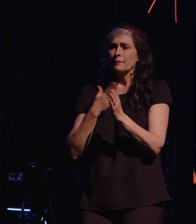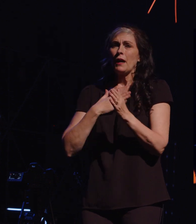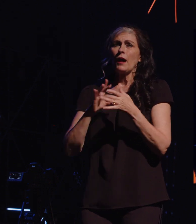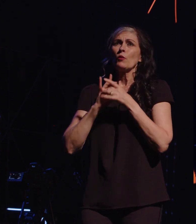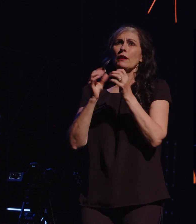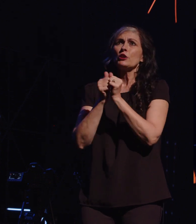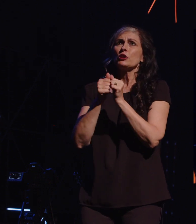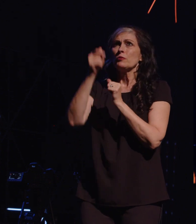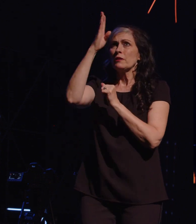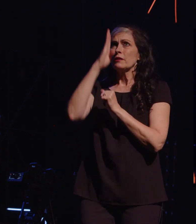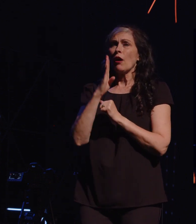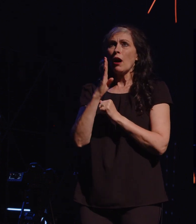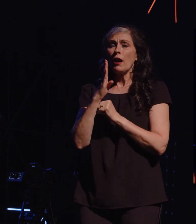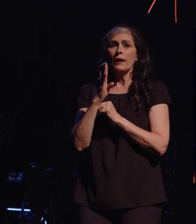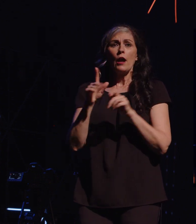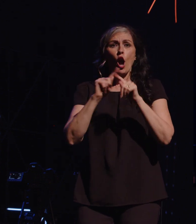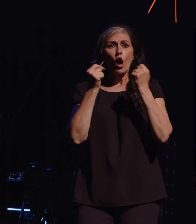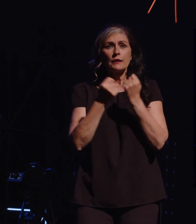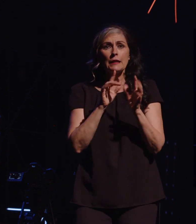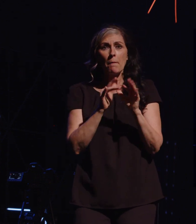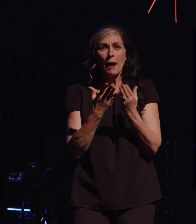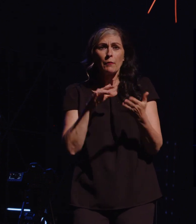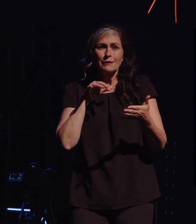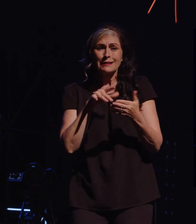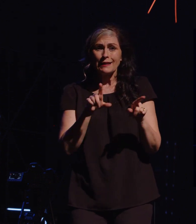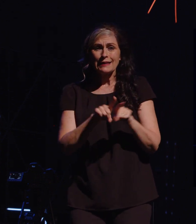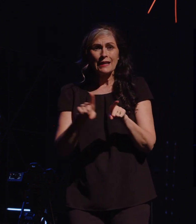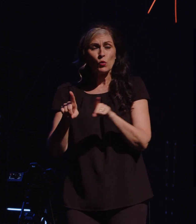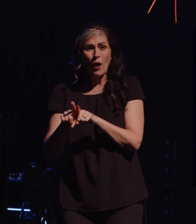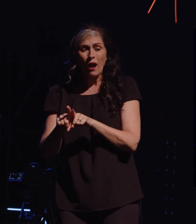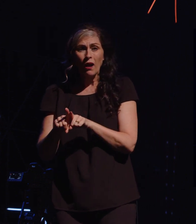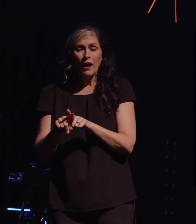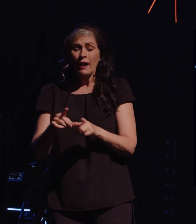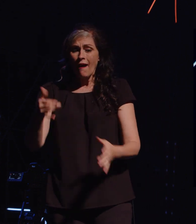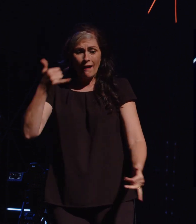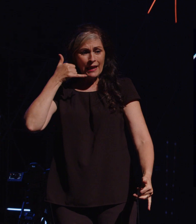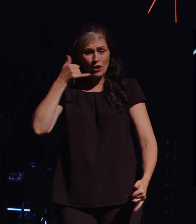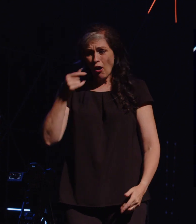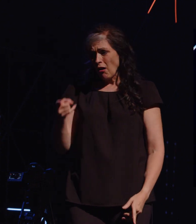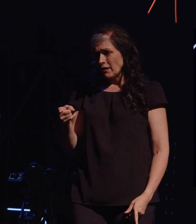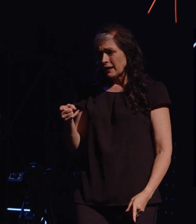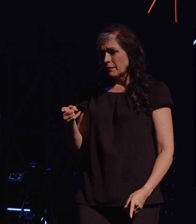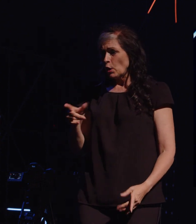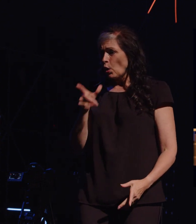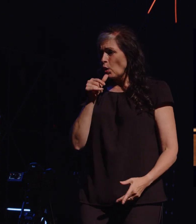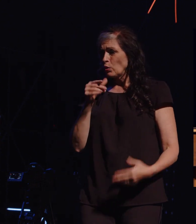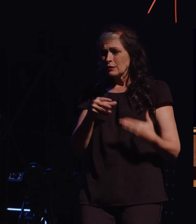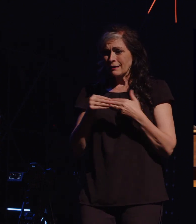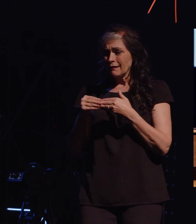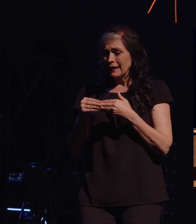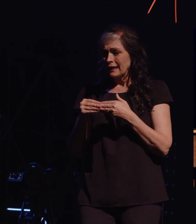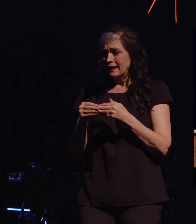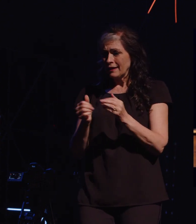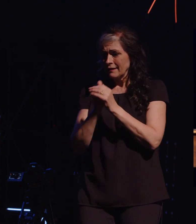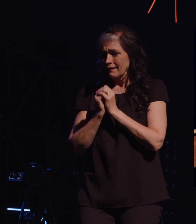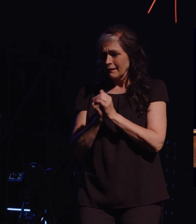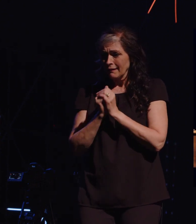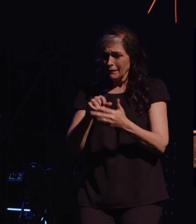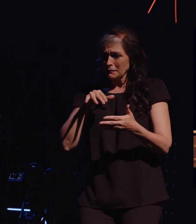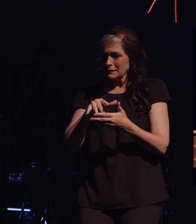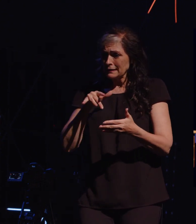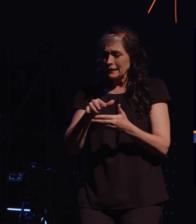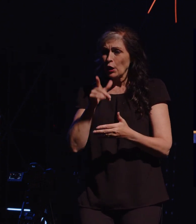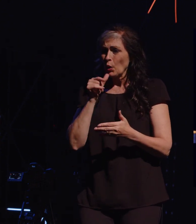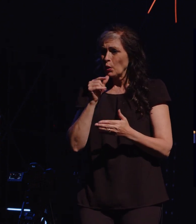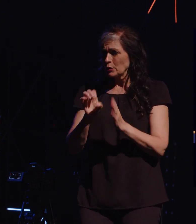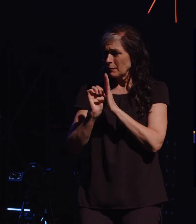He did our team Bible studies as well. And he said, he called the guy and said, man, who's going to lead the devotions? You know, who's going